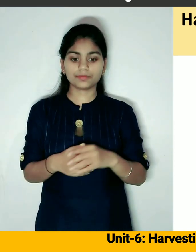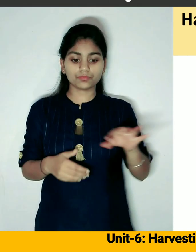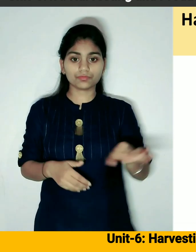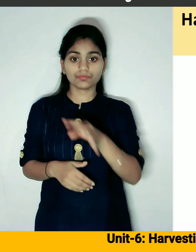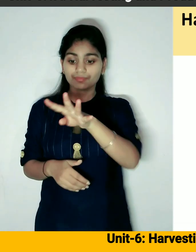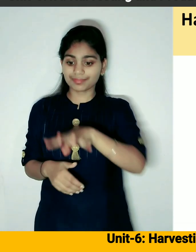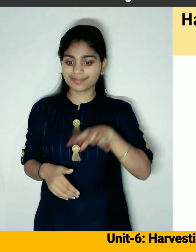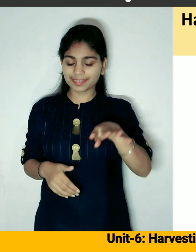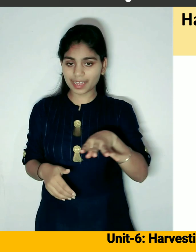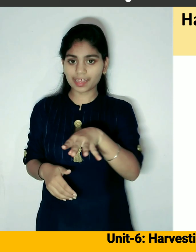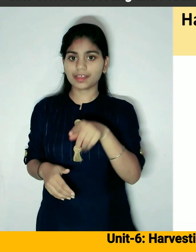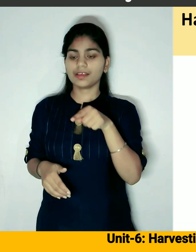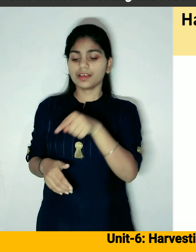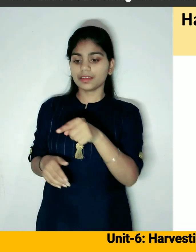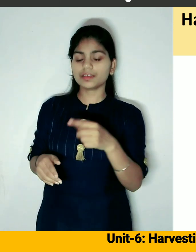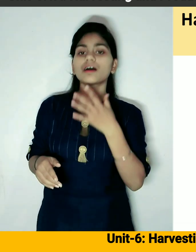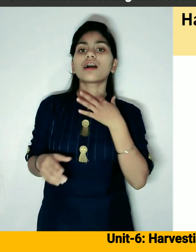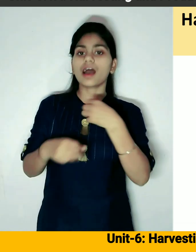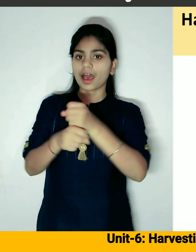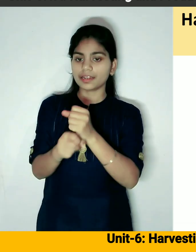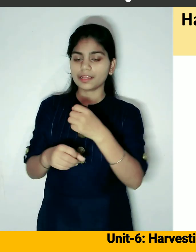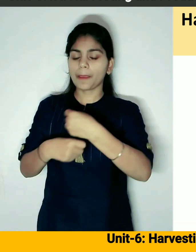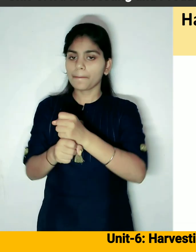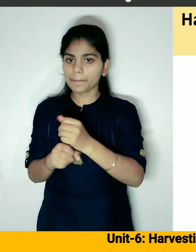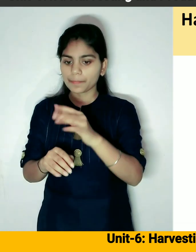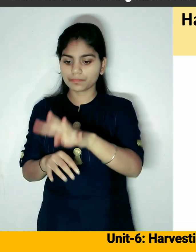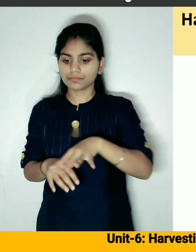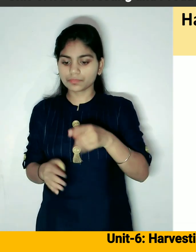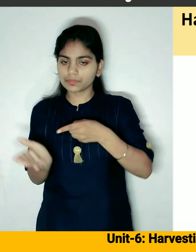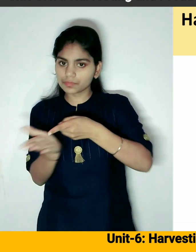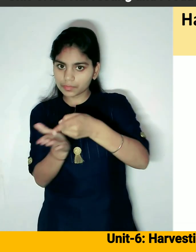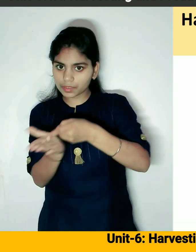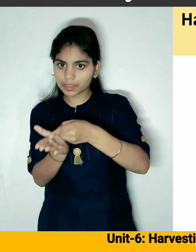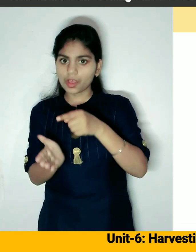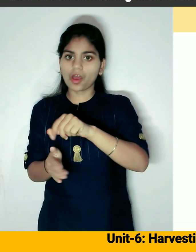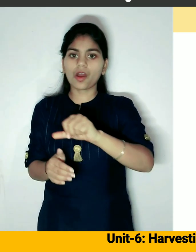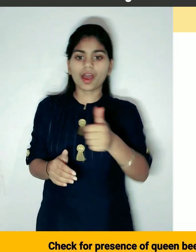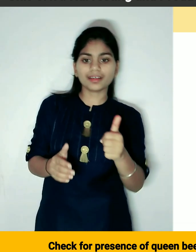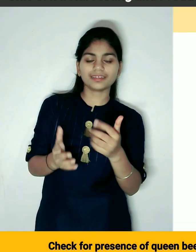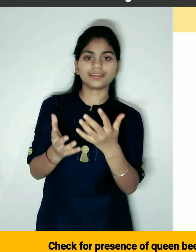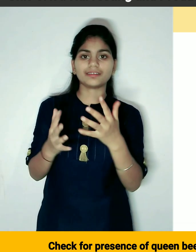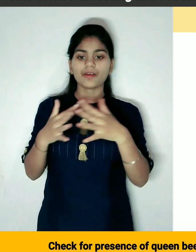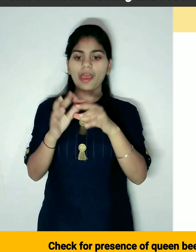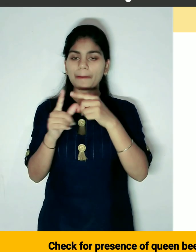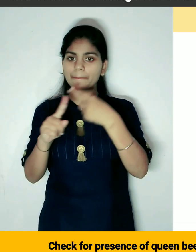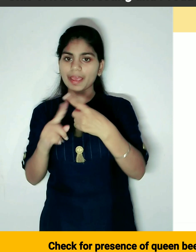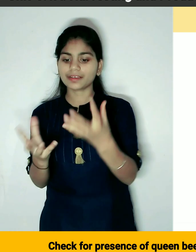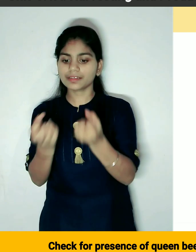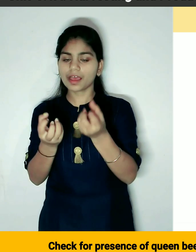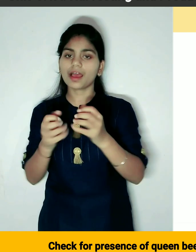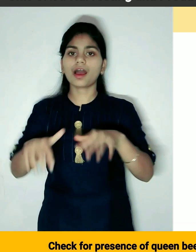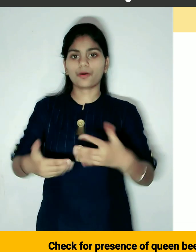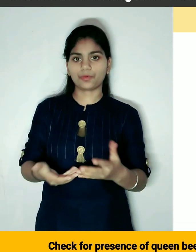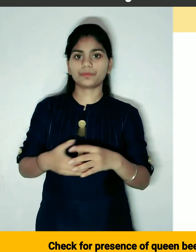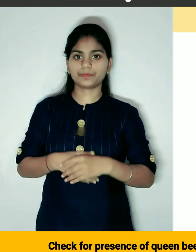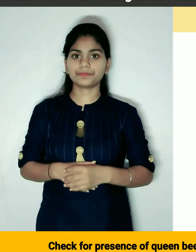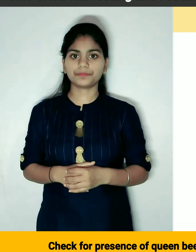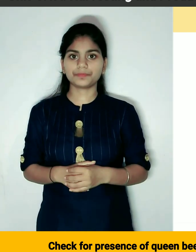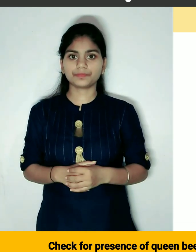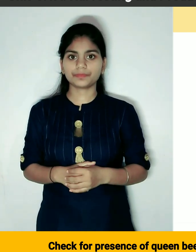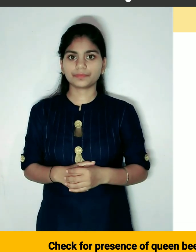Harvesting and Producing of Honey and Other Hive Products. Honey extraction procedure.